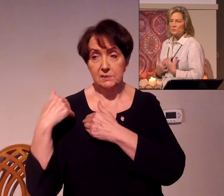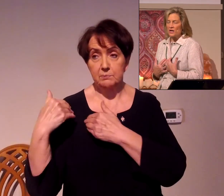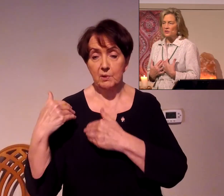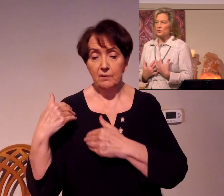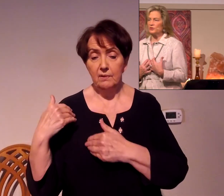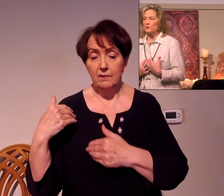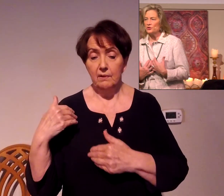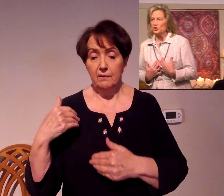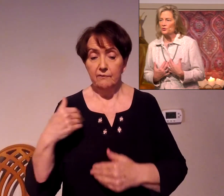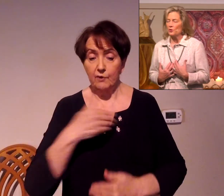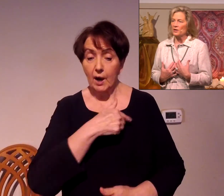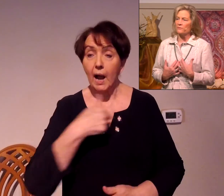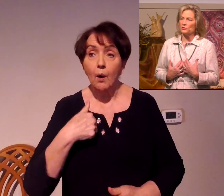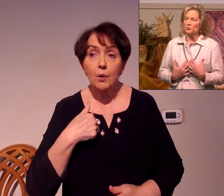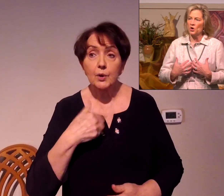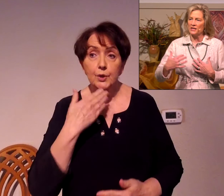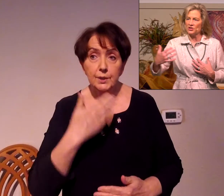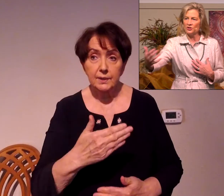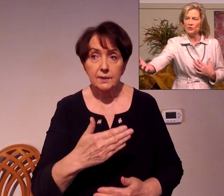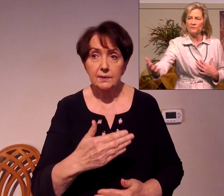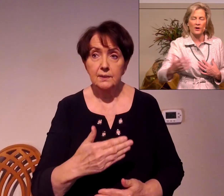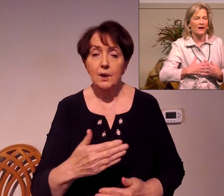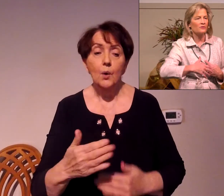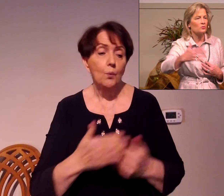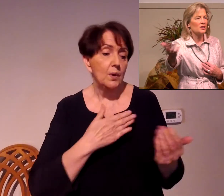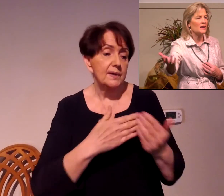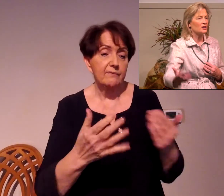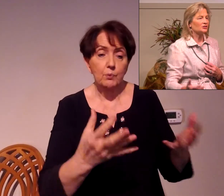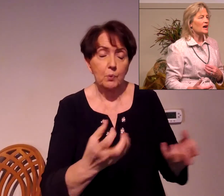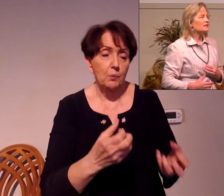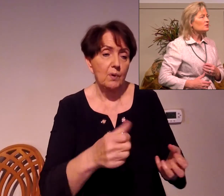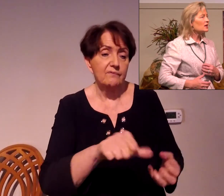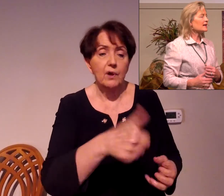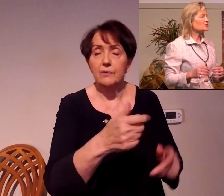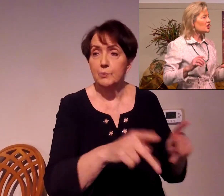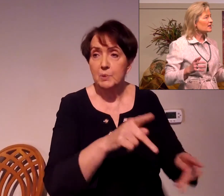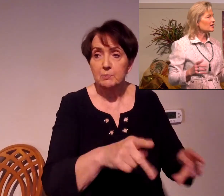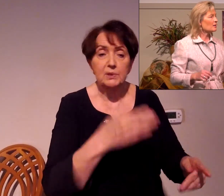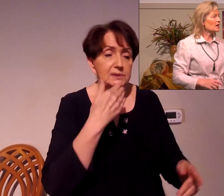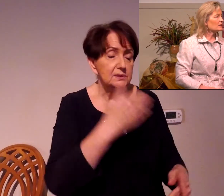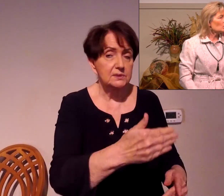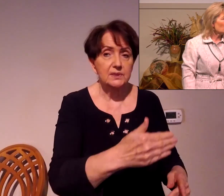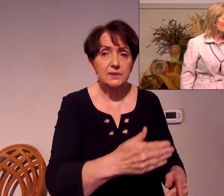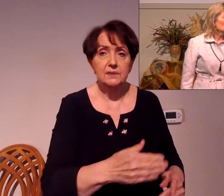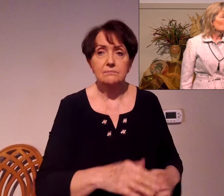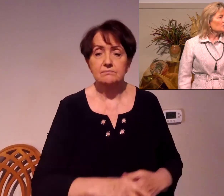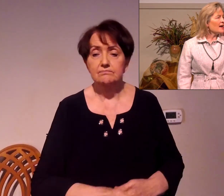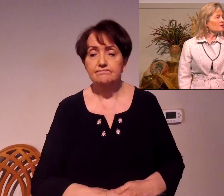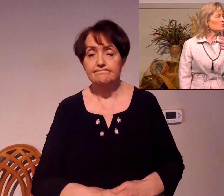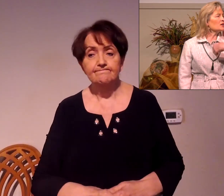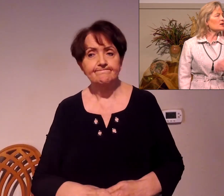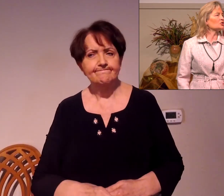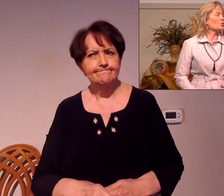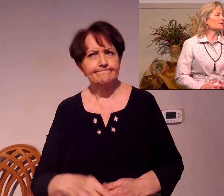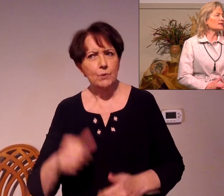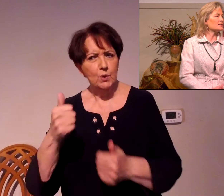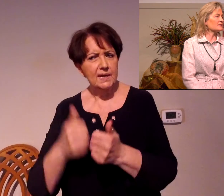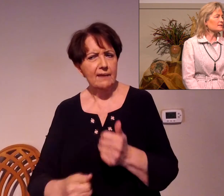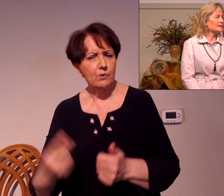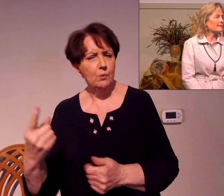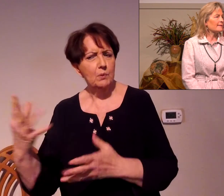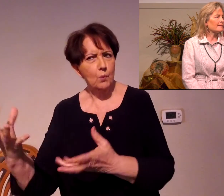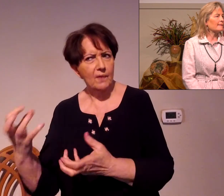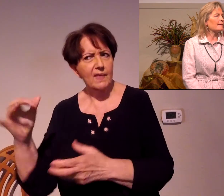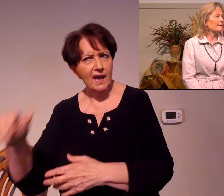We're responsible to ensure that whatever we want is good for everyone else. I do that. I check in. I'm like, well, would everyone else want